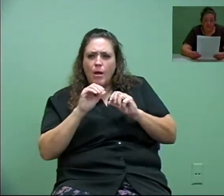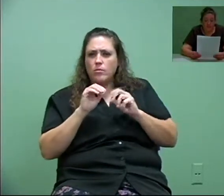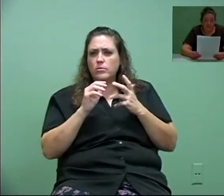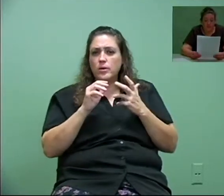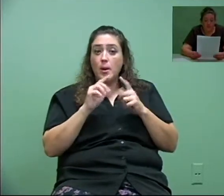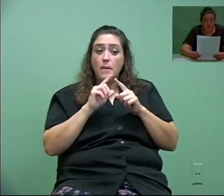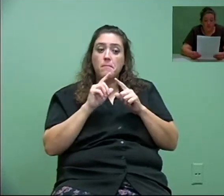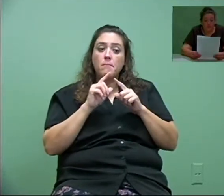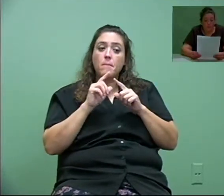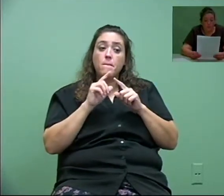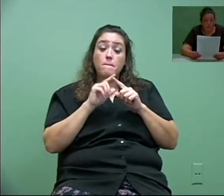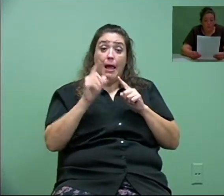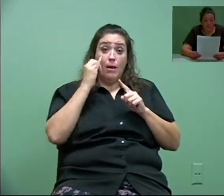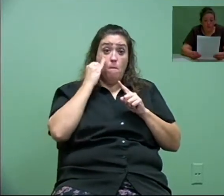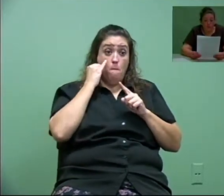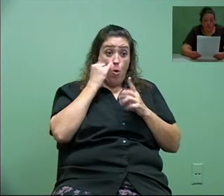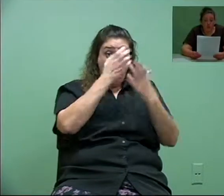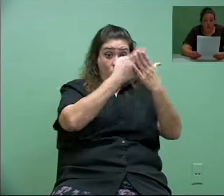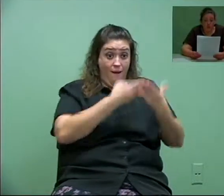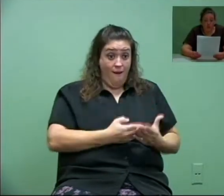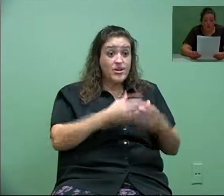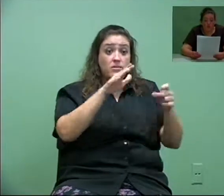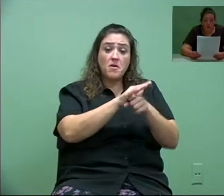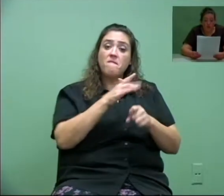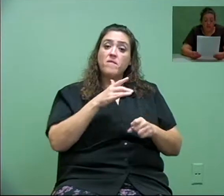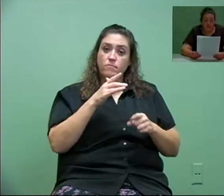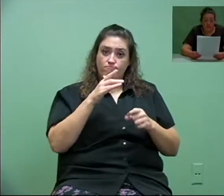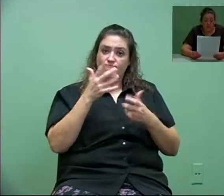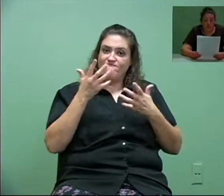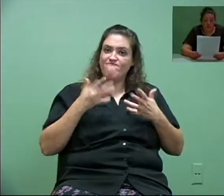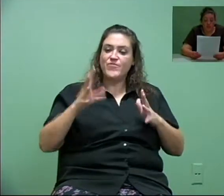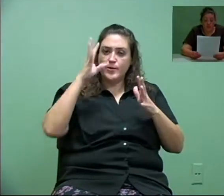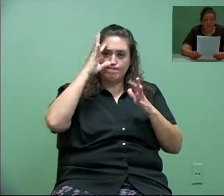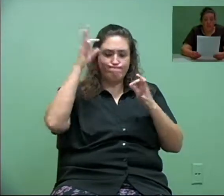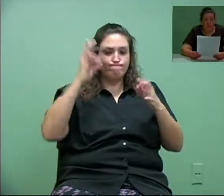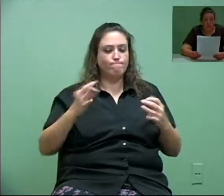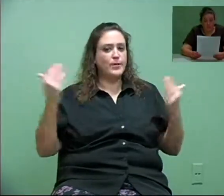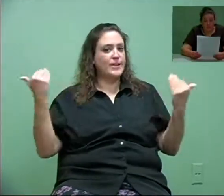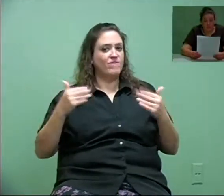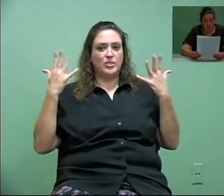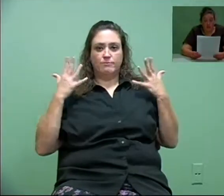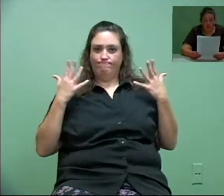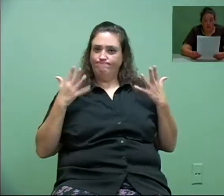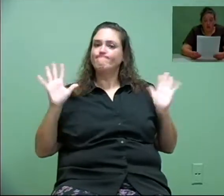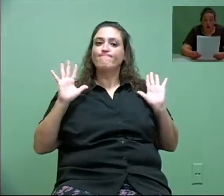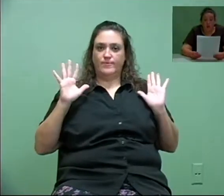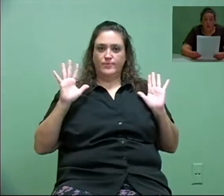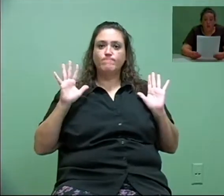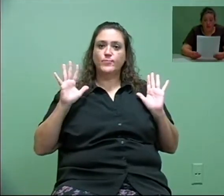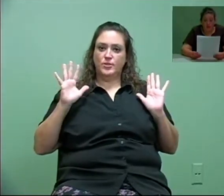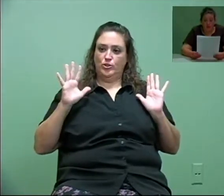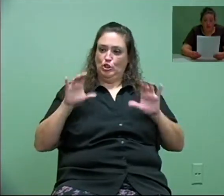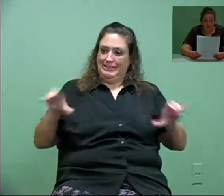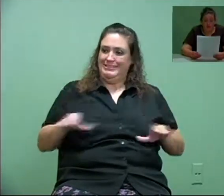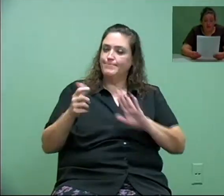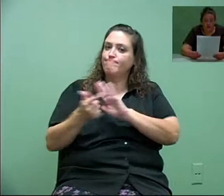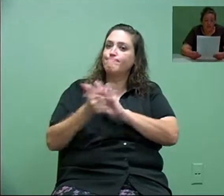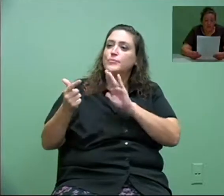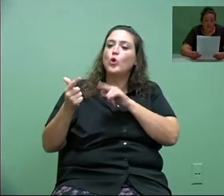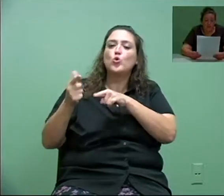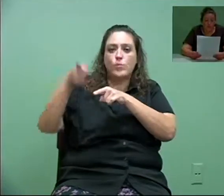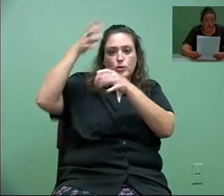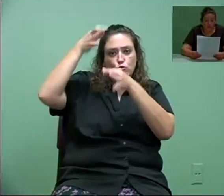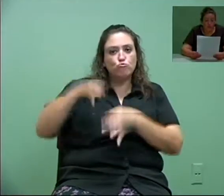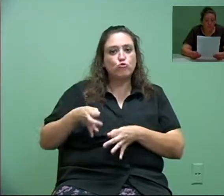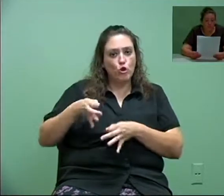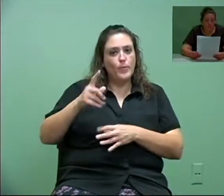the defendant is guilty of the crime charged, you must find the defendant guilty. On the other hand,